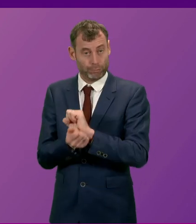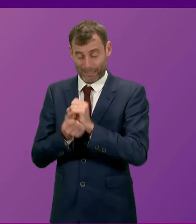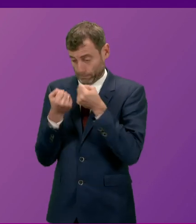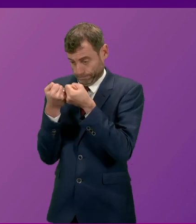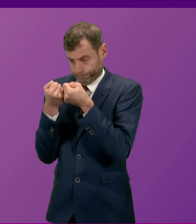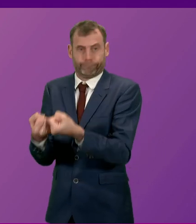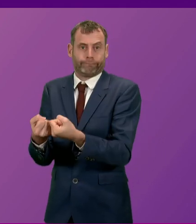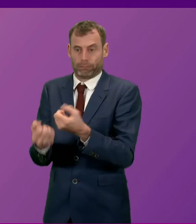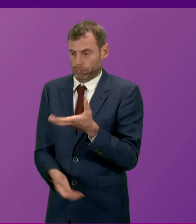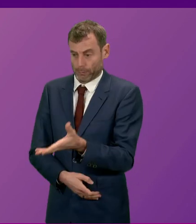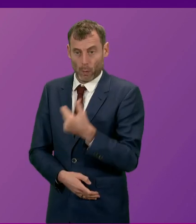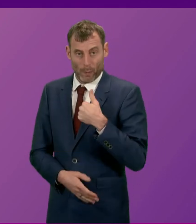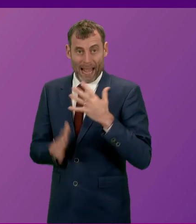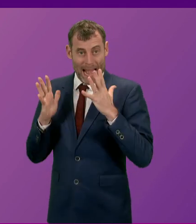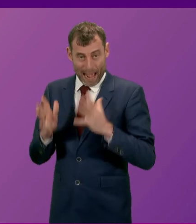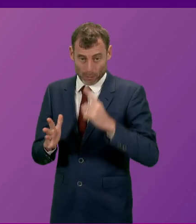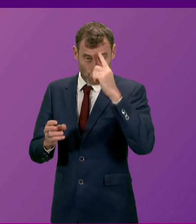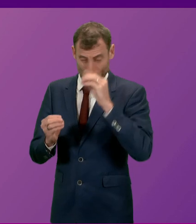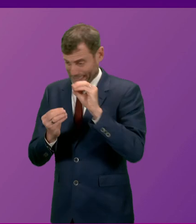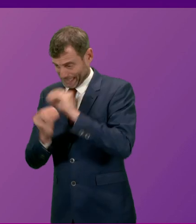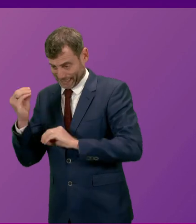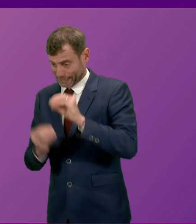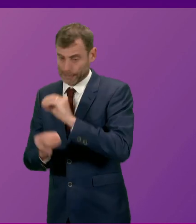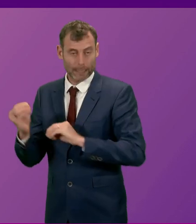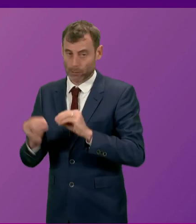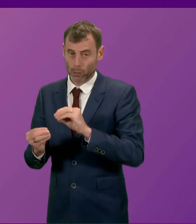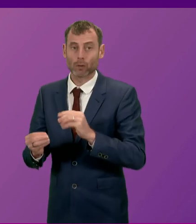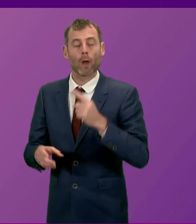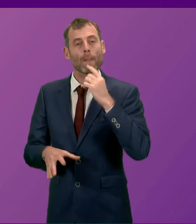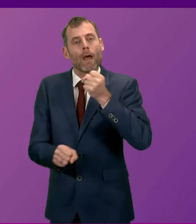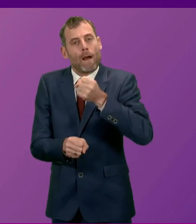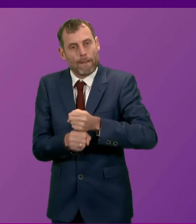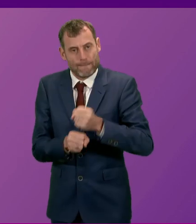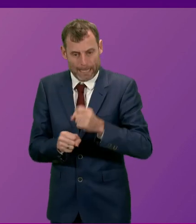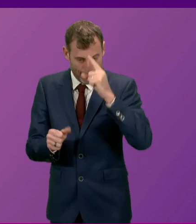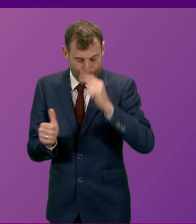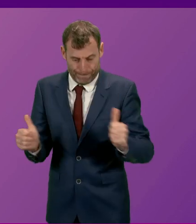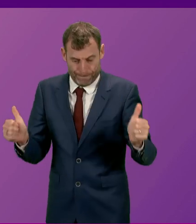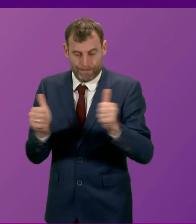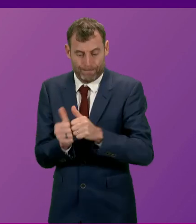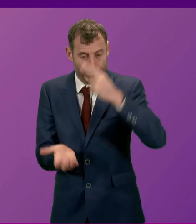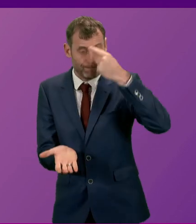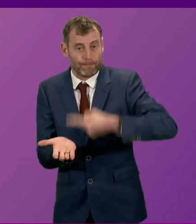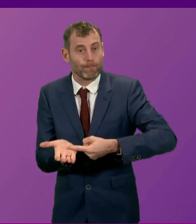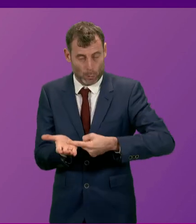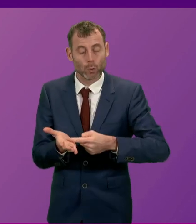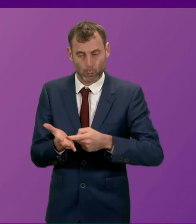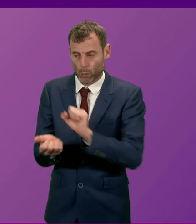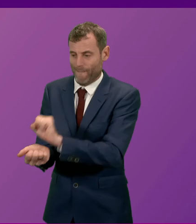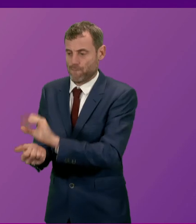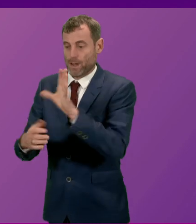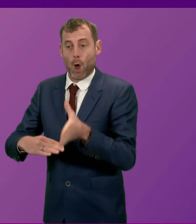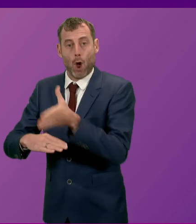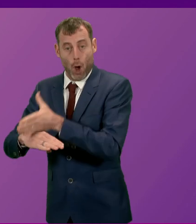which were explained fully to Parliament, and they only took place once we had parliamentary consent to the steps that we